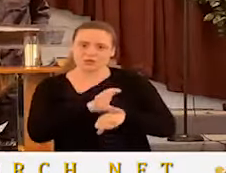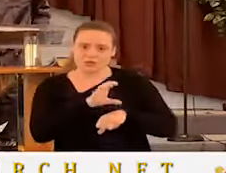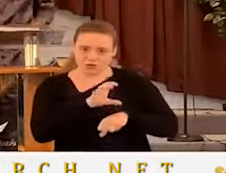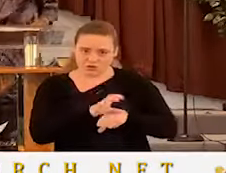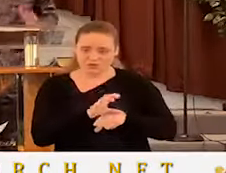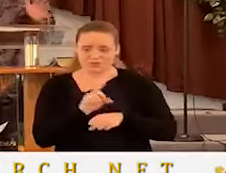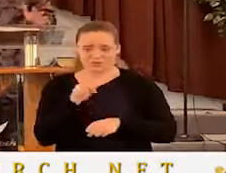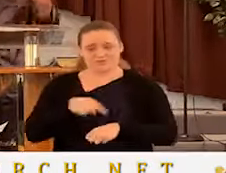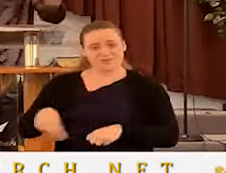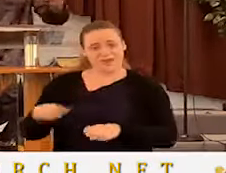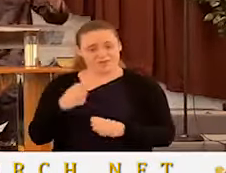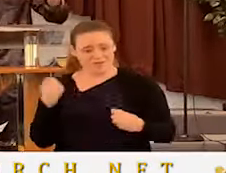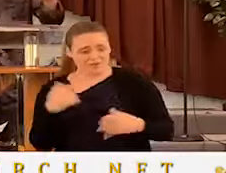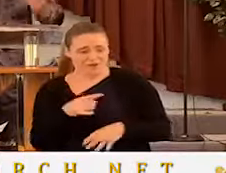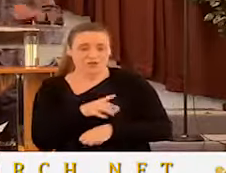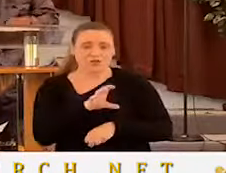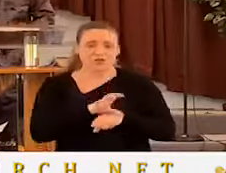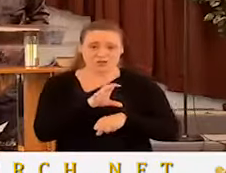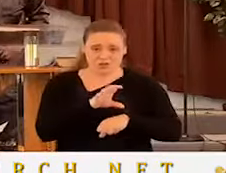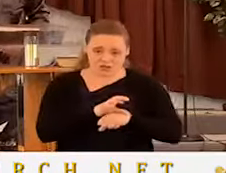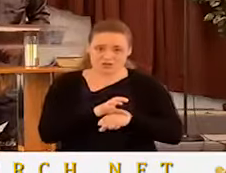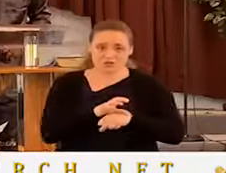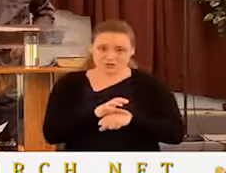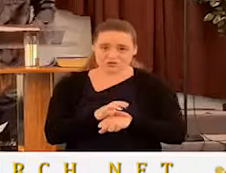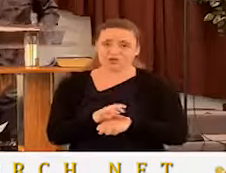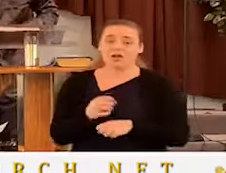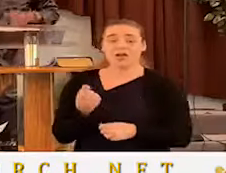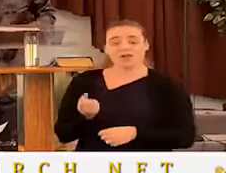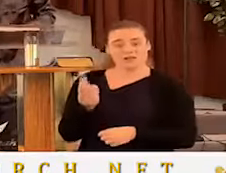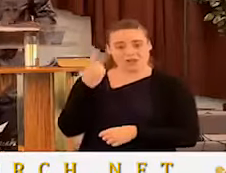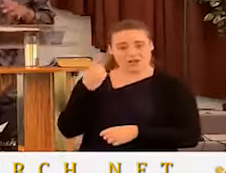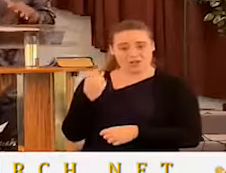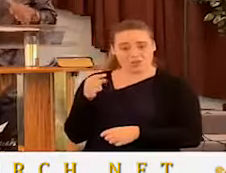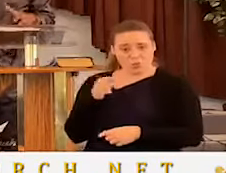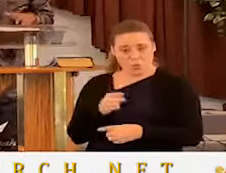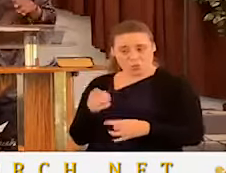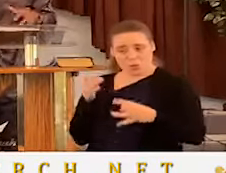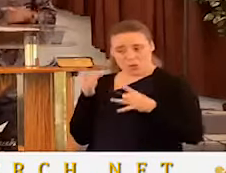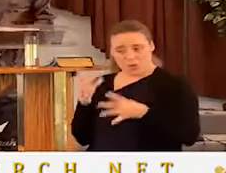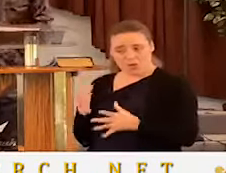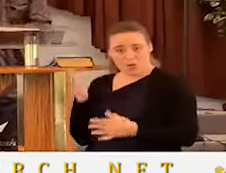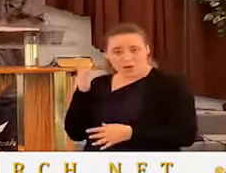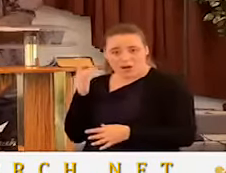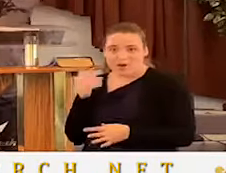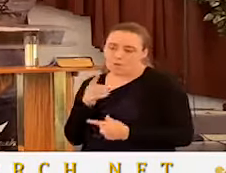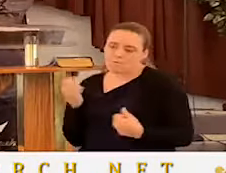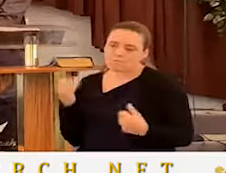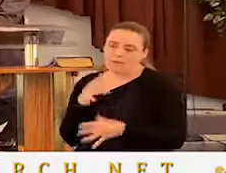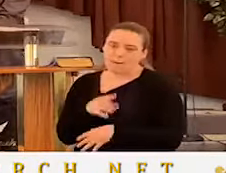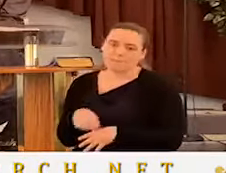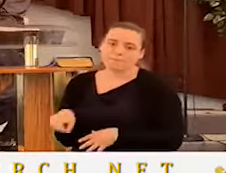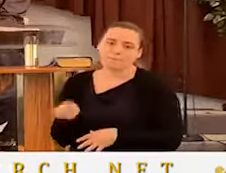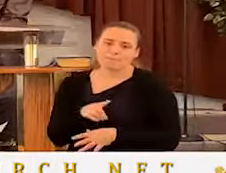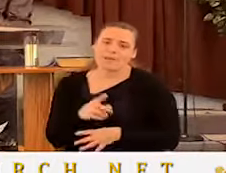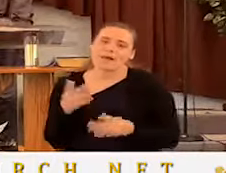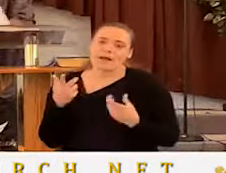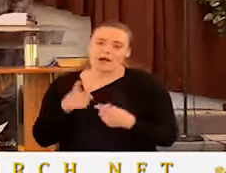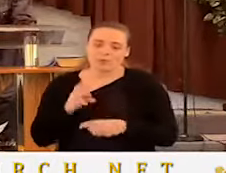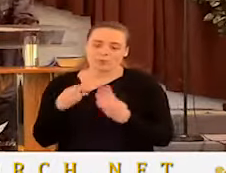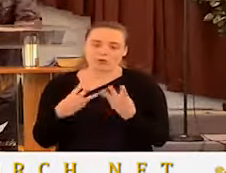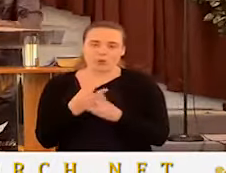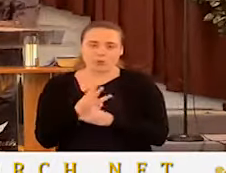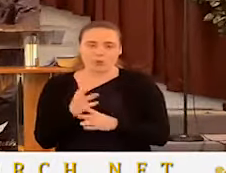of the church. You only hate what you fear. And the church has done more harm than help to